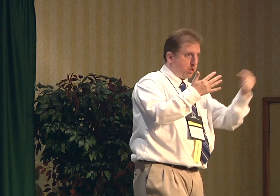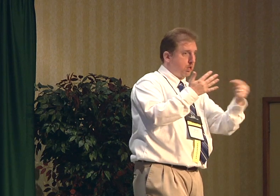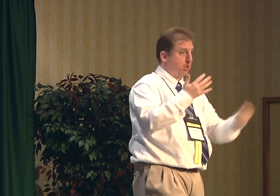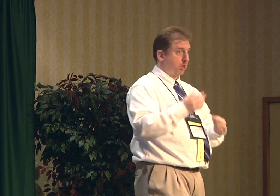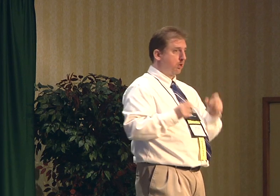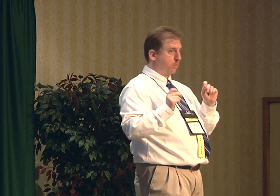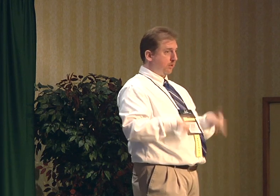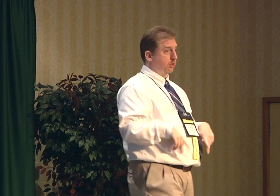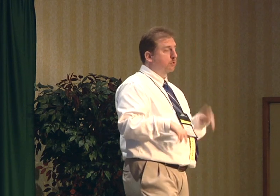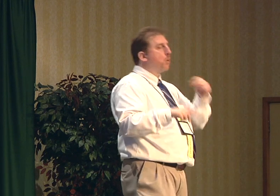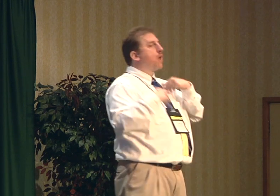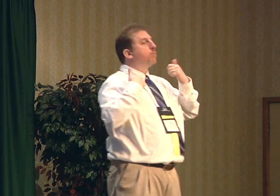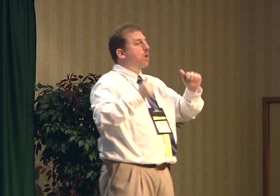thought we won.